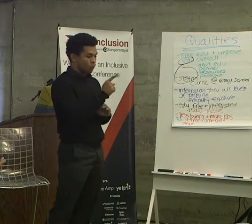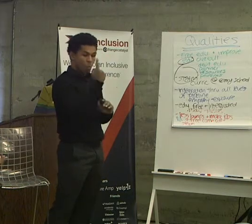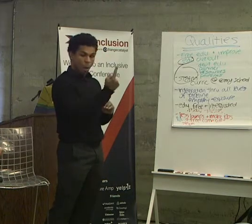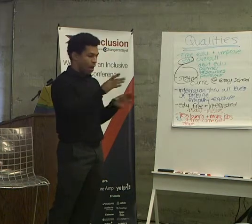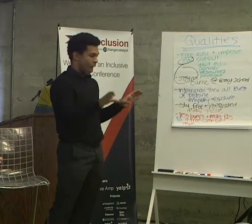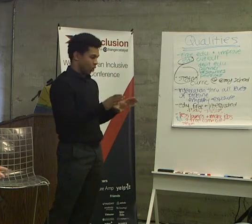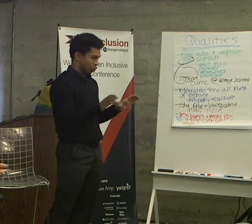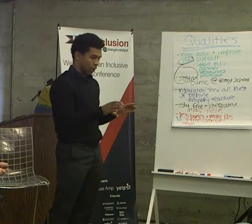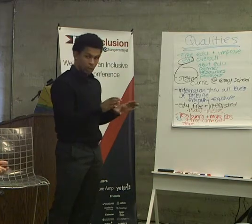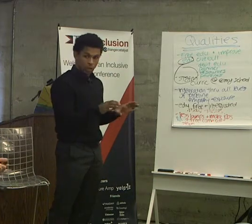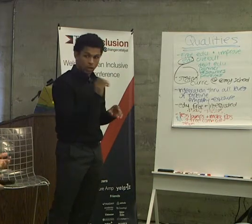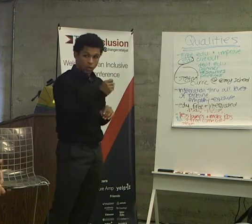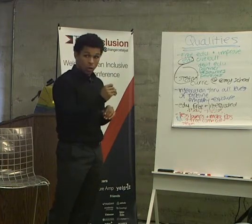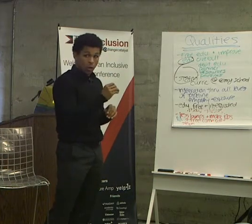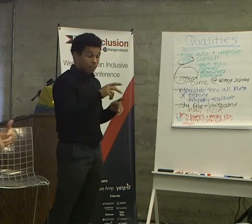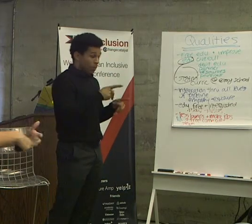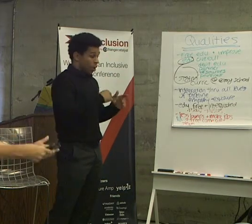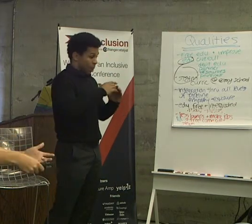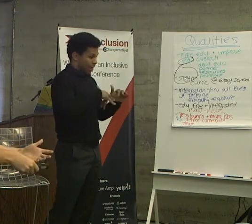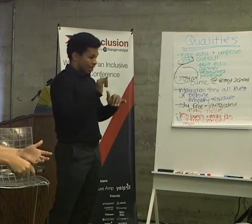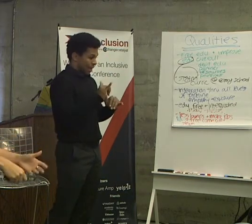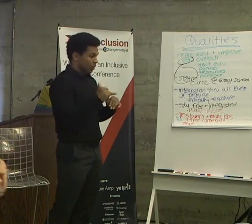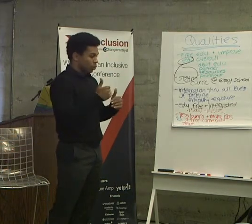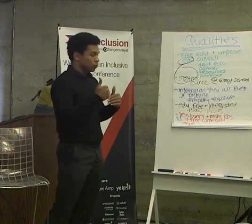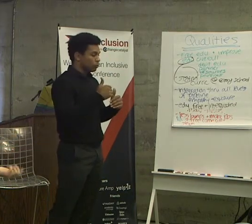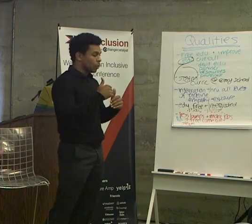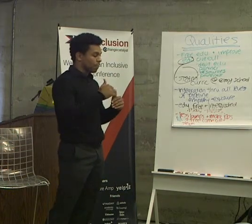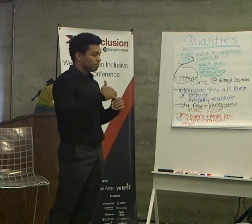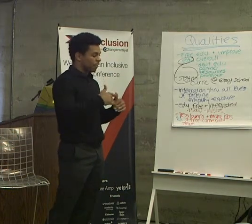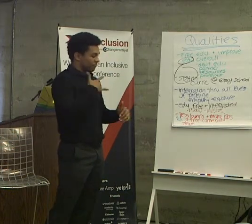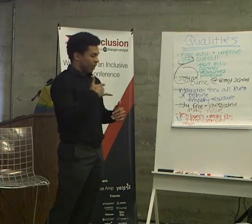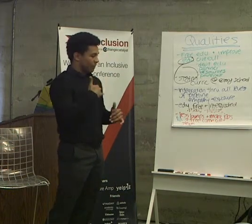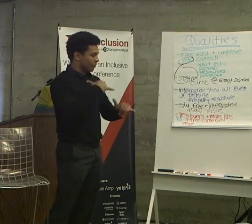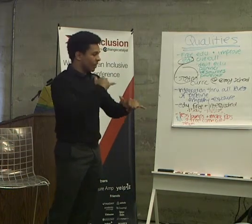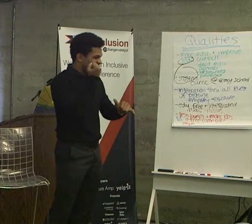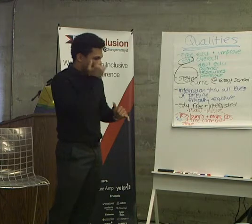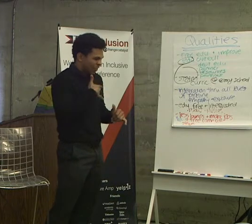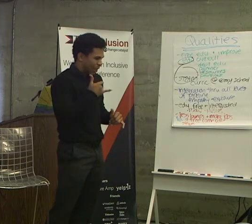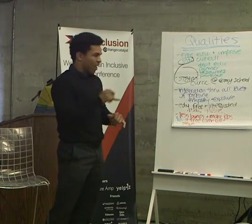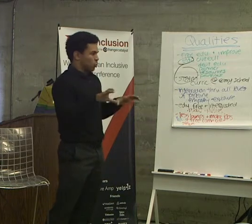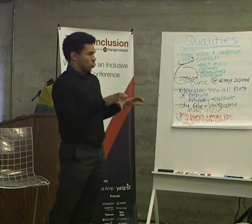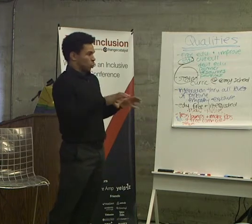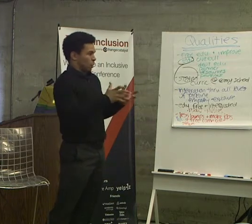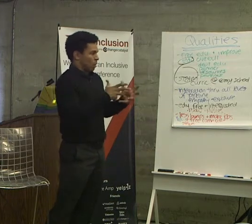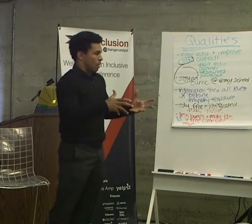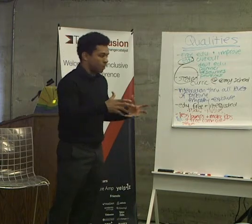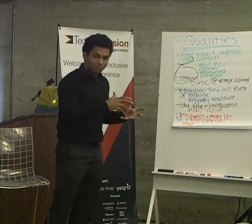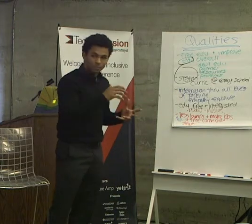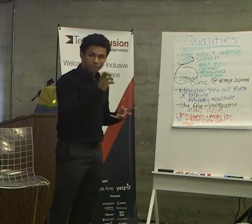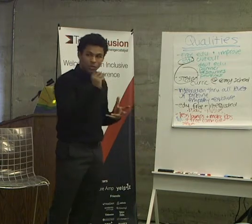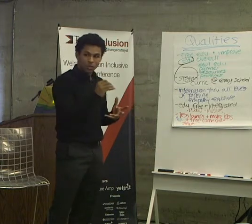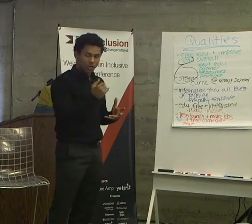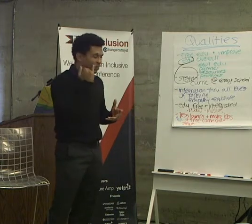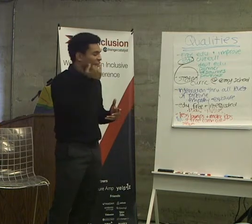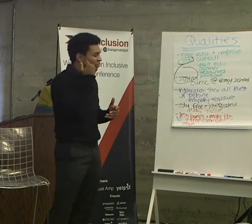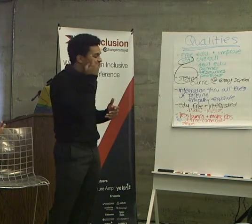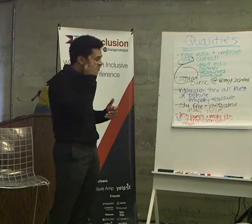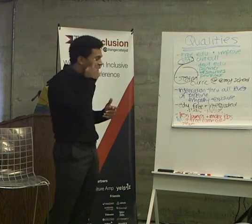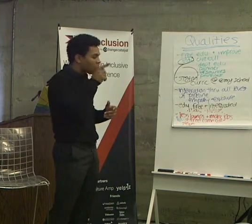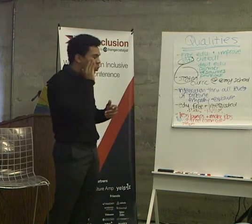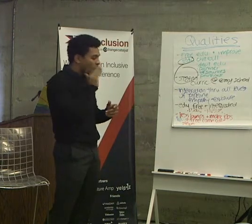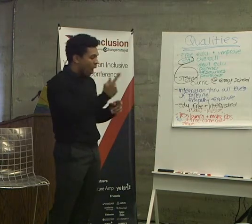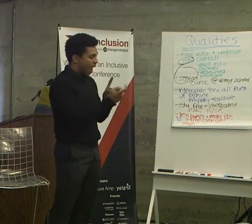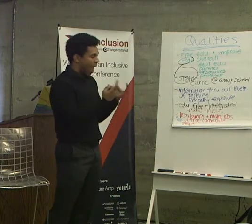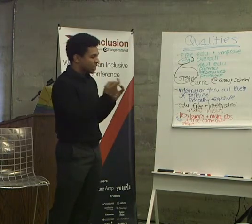are less likely to be empathetic if they think they have to do a lot. These studies generally focus on money donations. If they think you're going to ask for money or do a bunch of